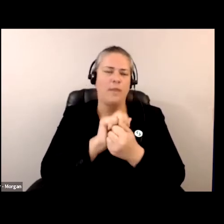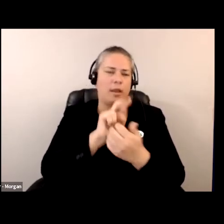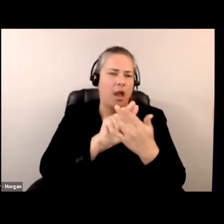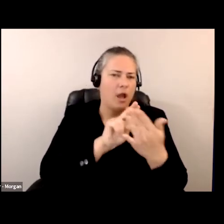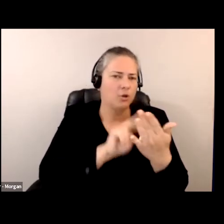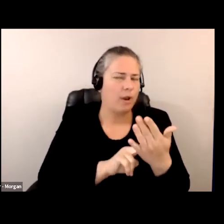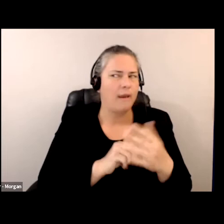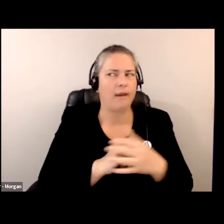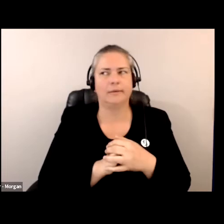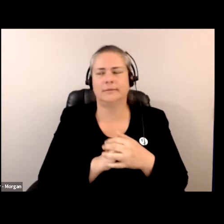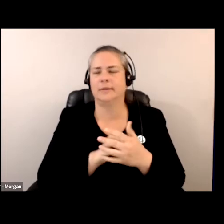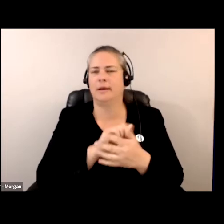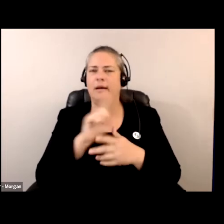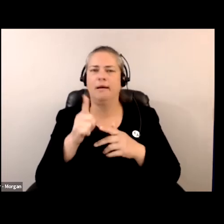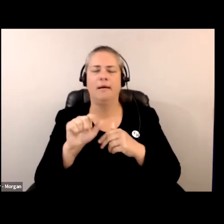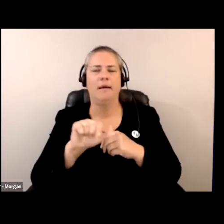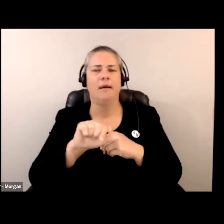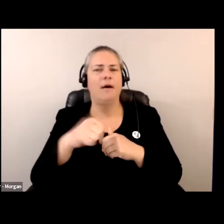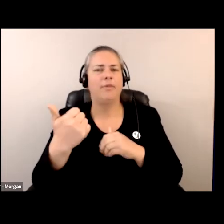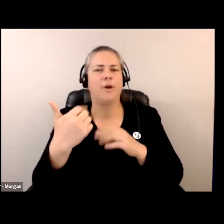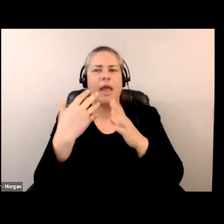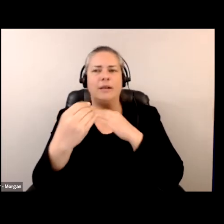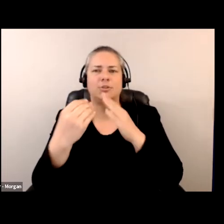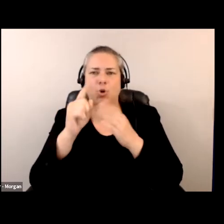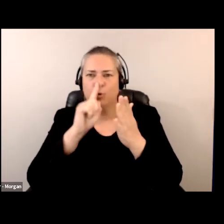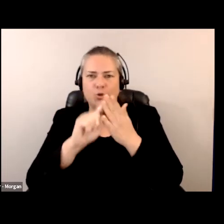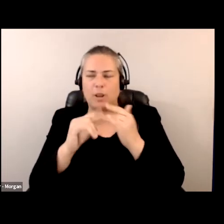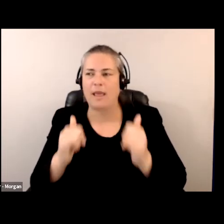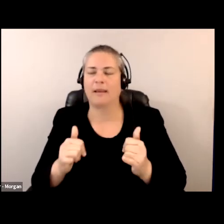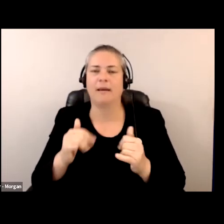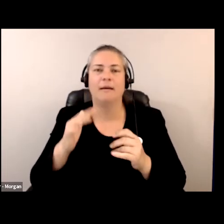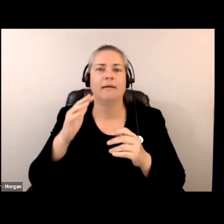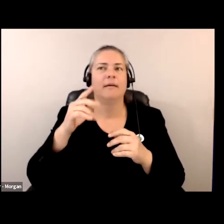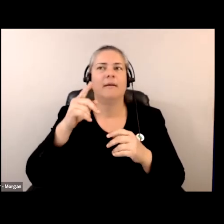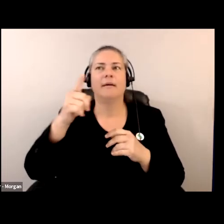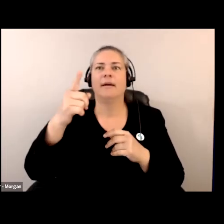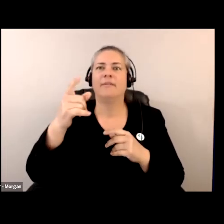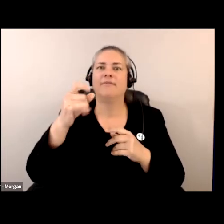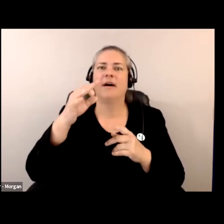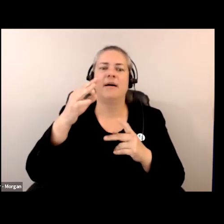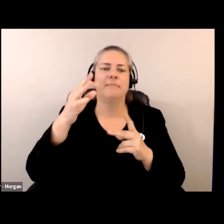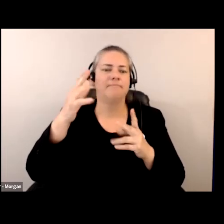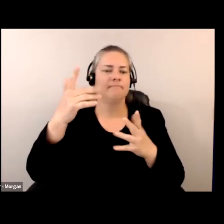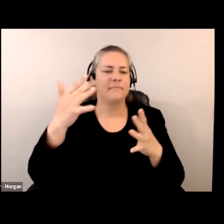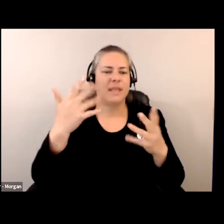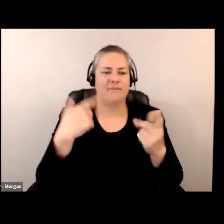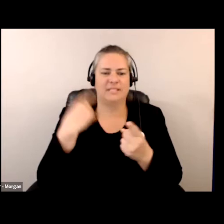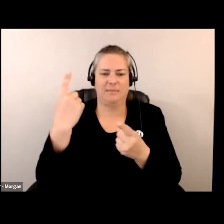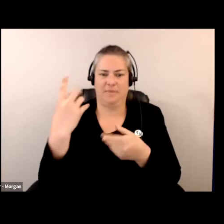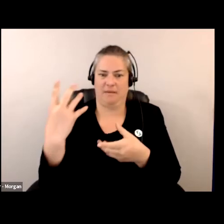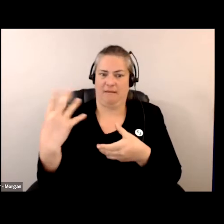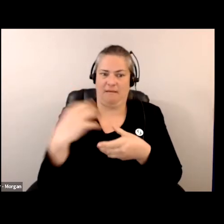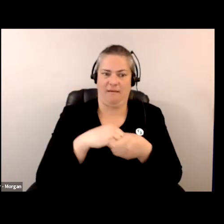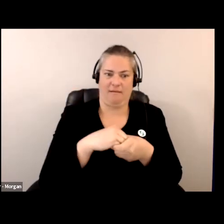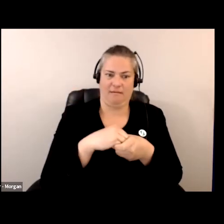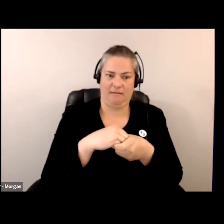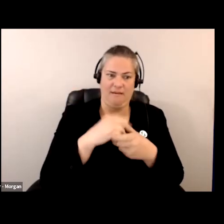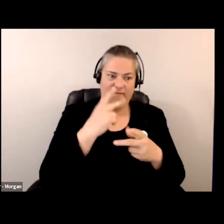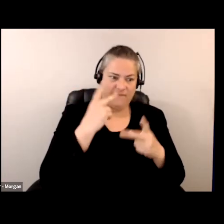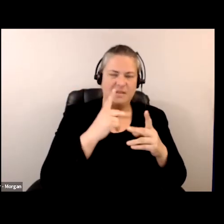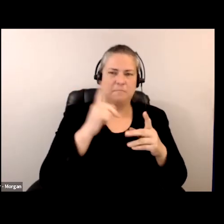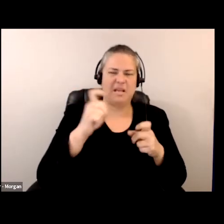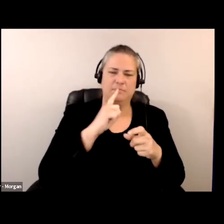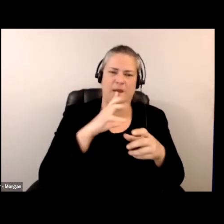other external researchers or people like visiting fellows that may also be a part of the NCES